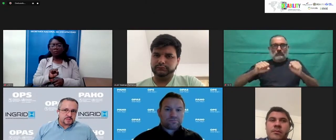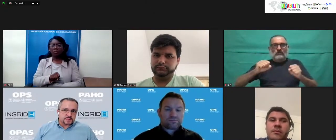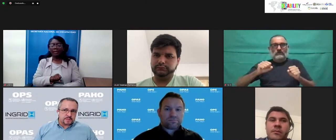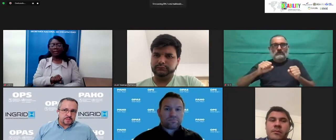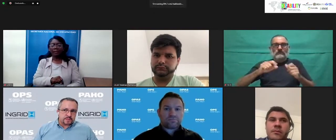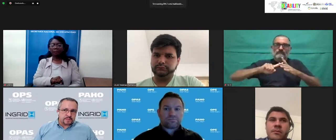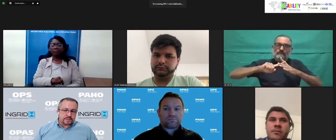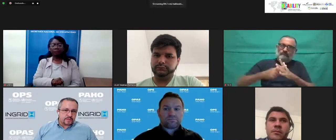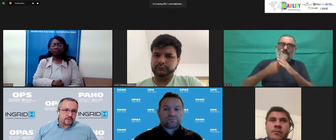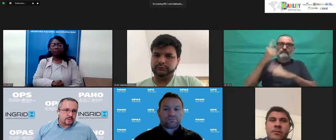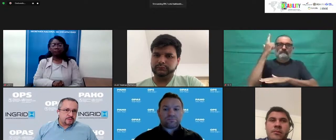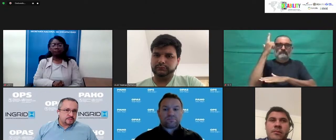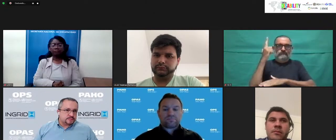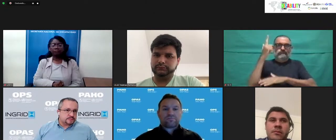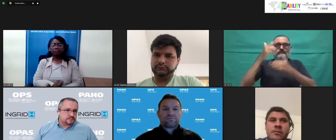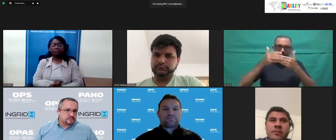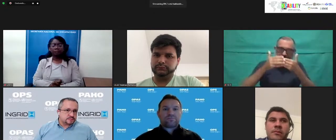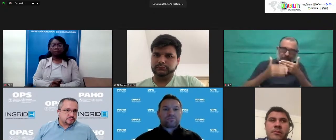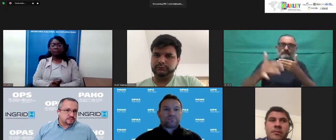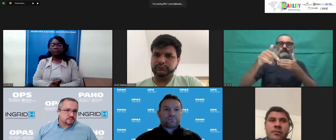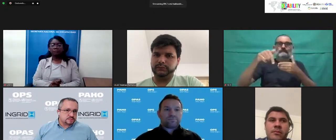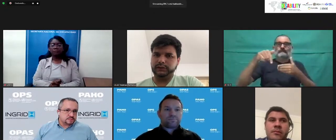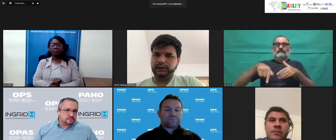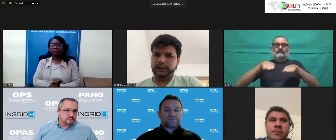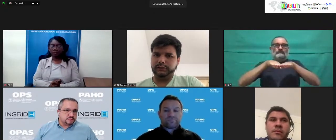can you please turn on your camera